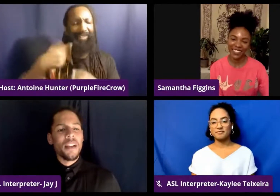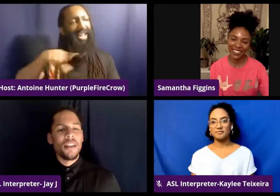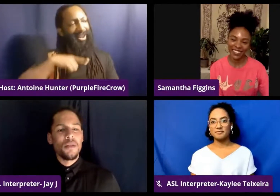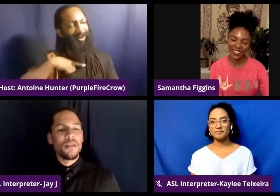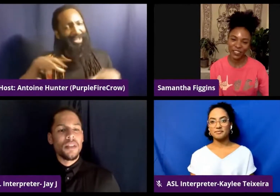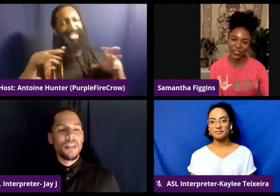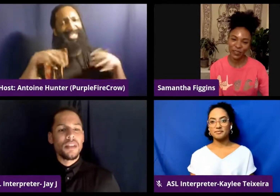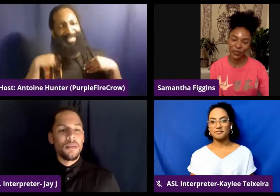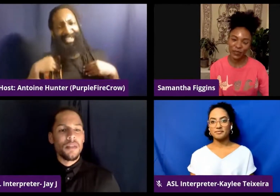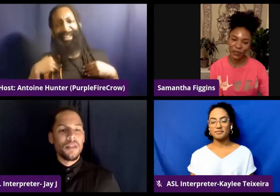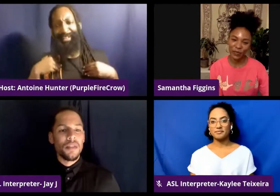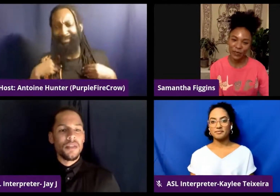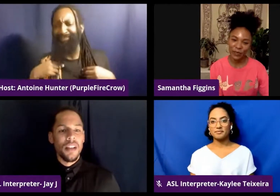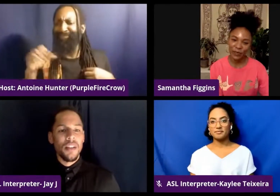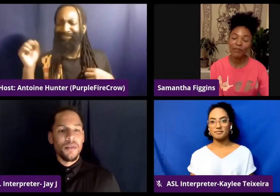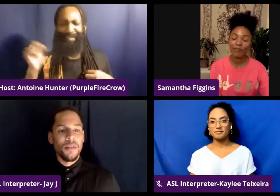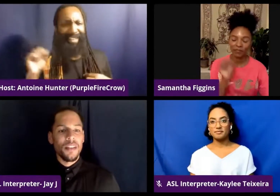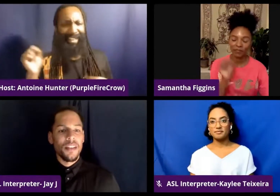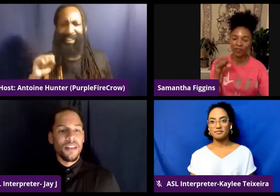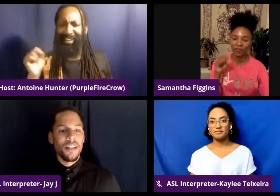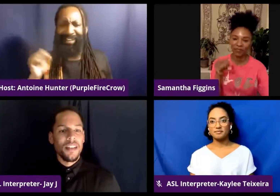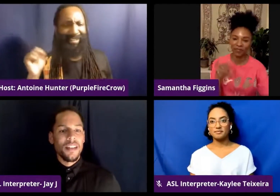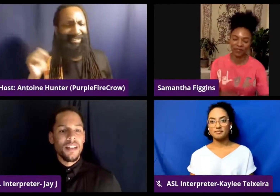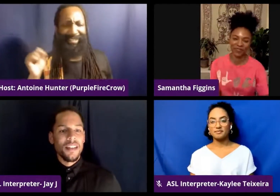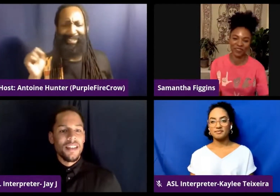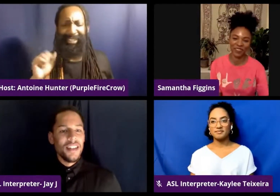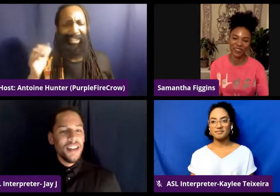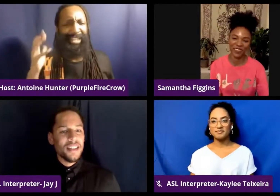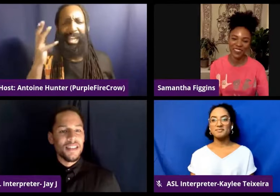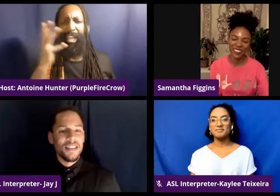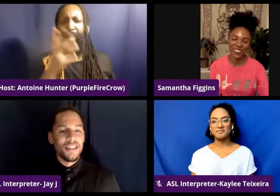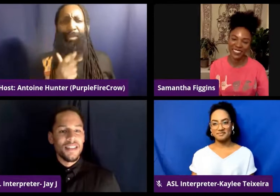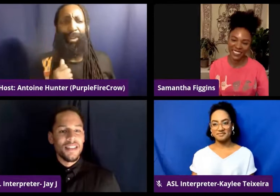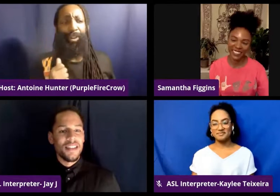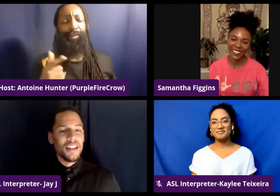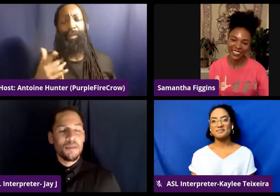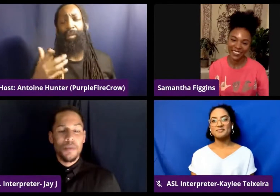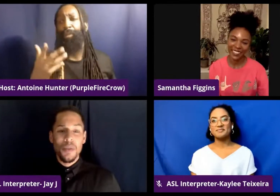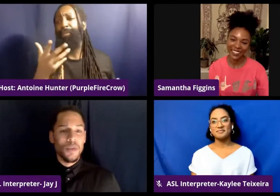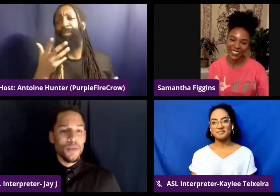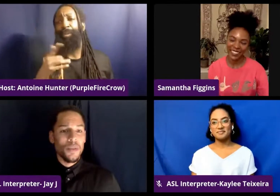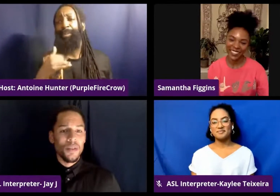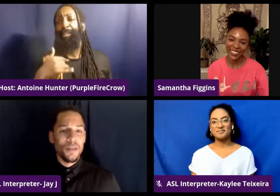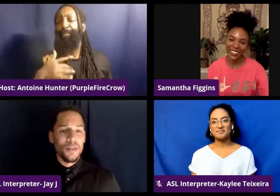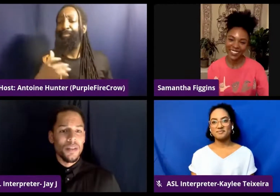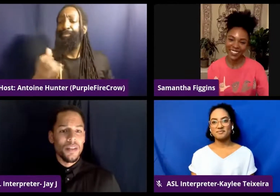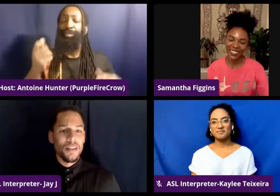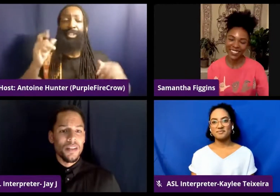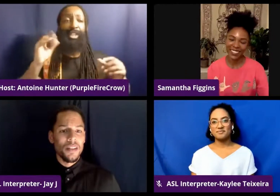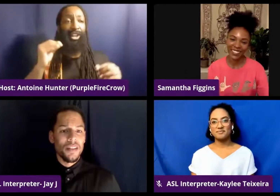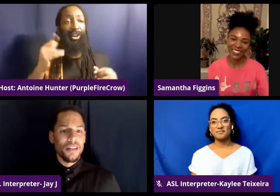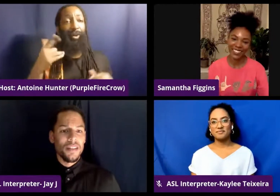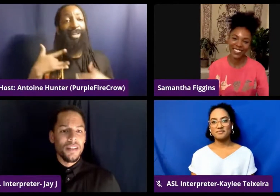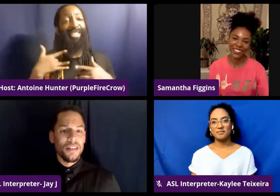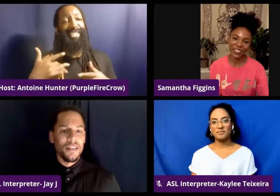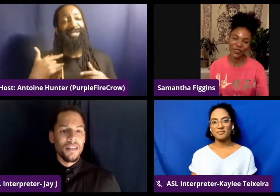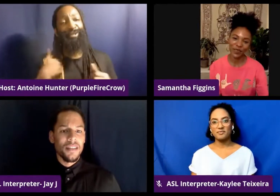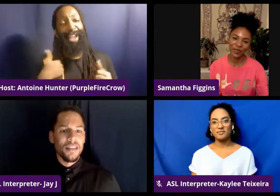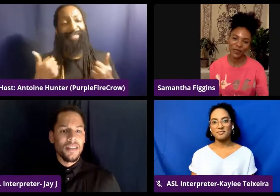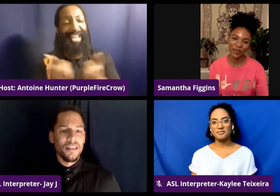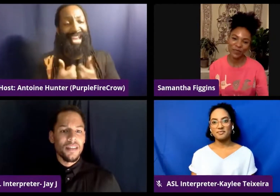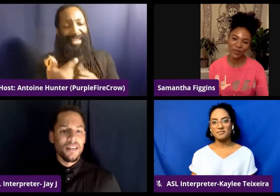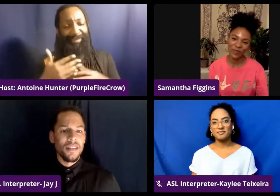But the fact that you accepted yourself, yes, that's beautiful.